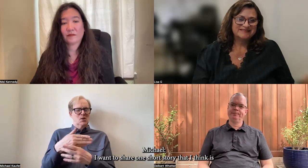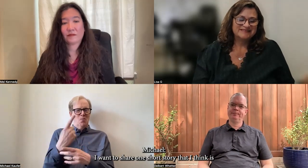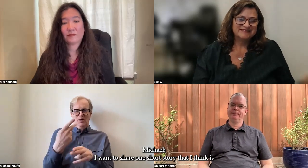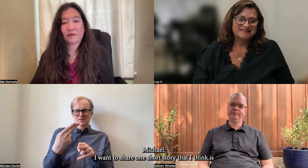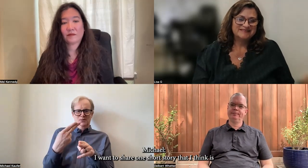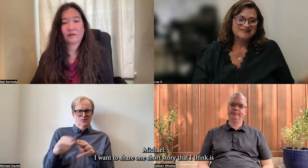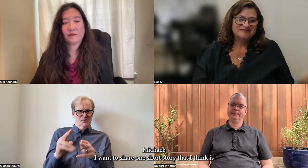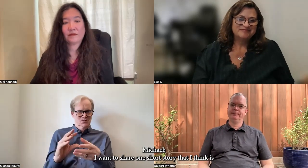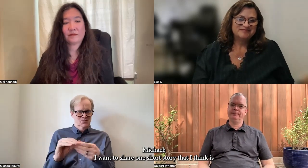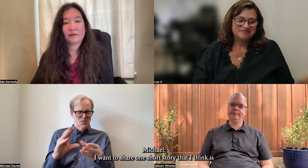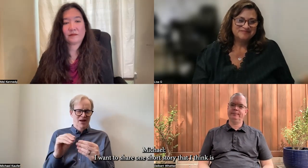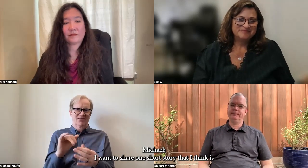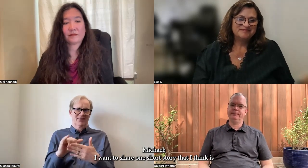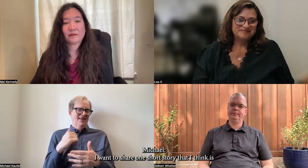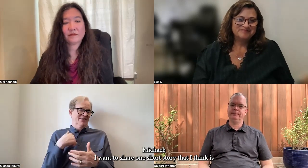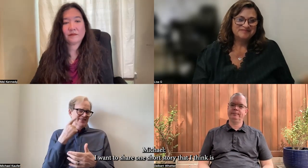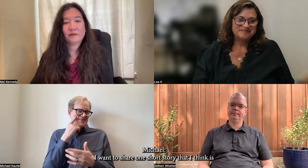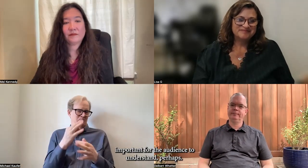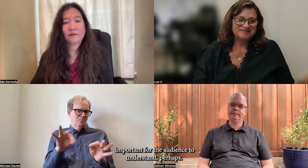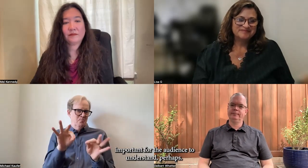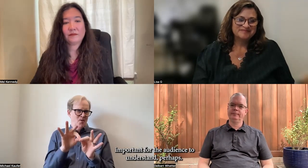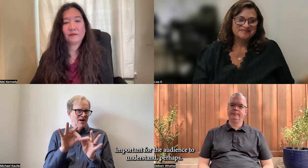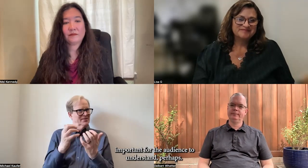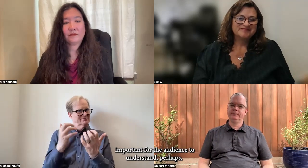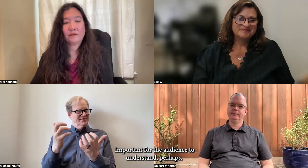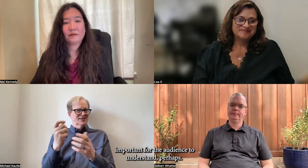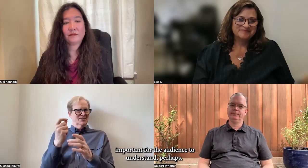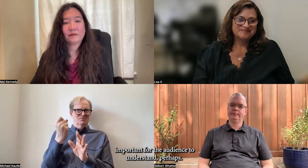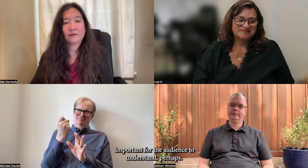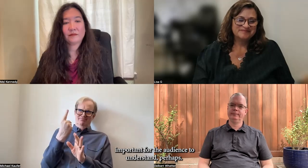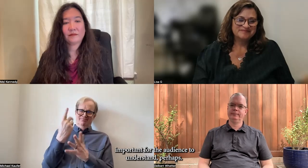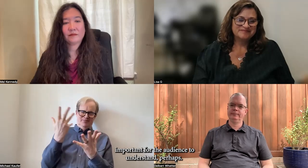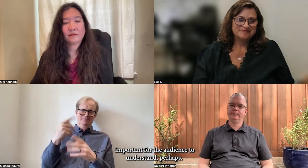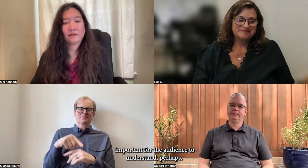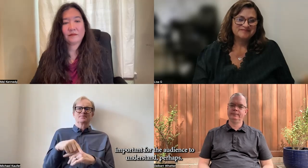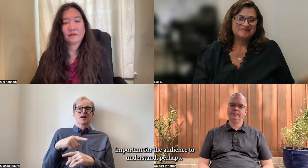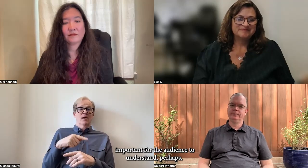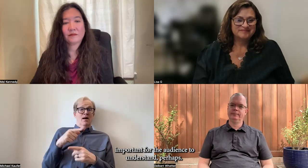I want to share one short story that I think is important for the audience to understand, perhaps.